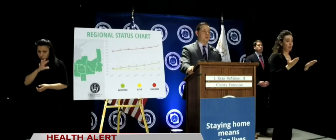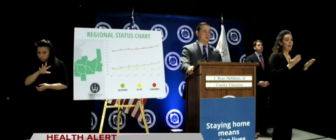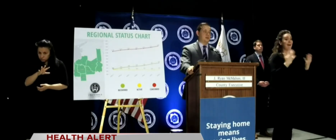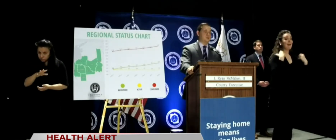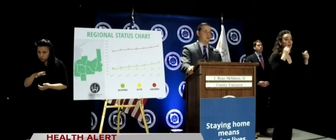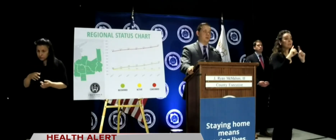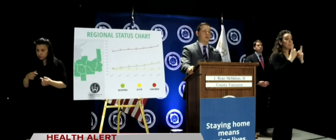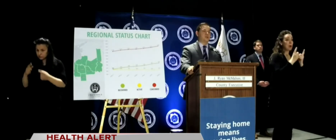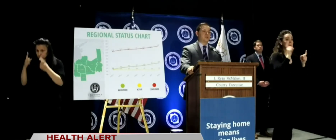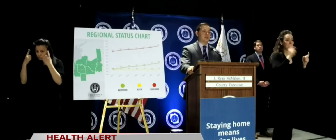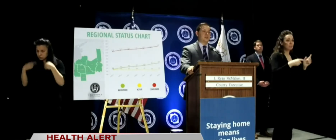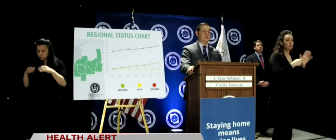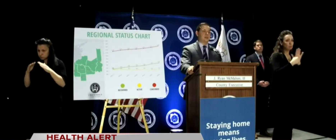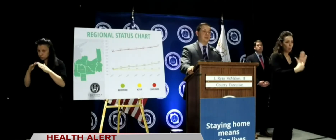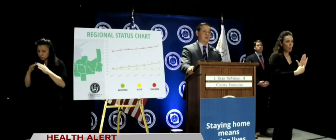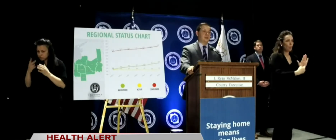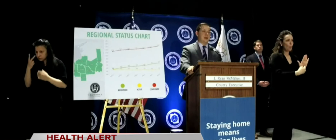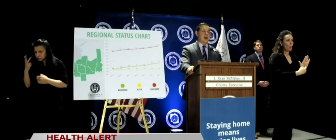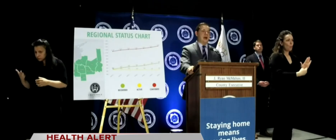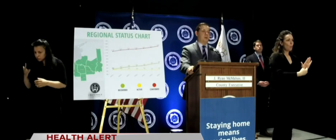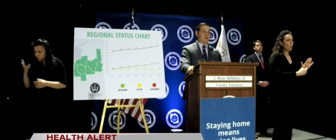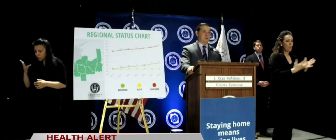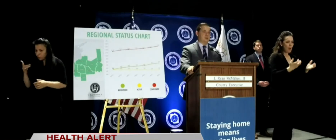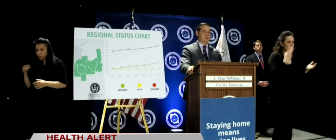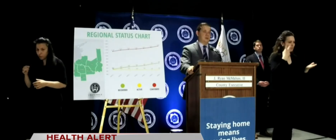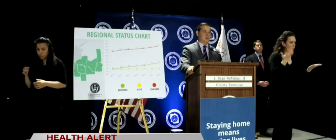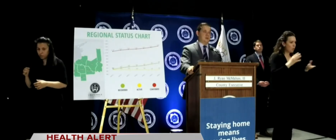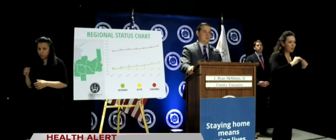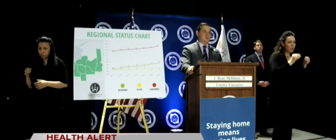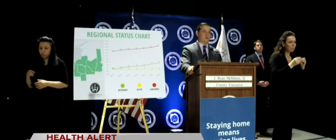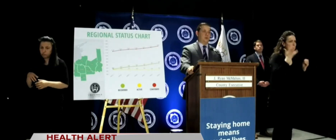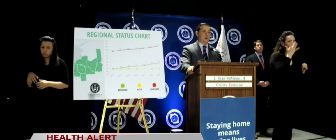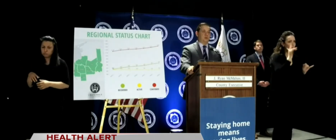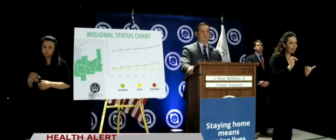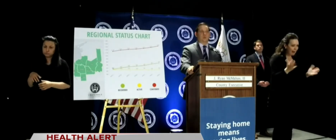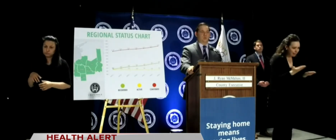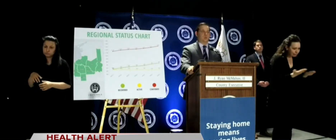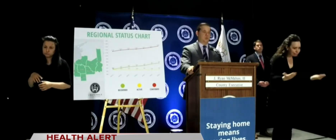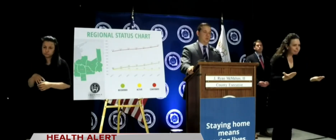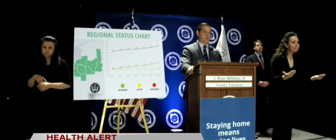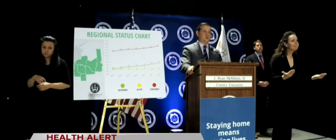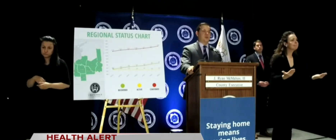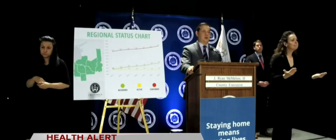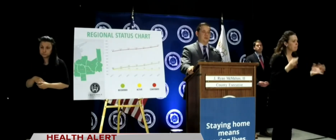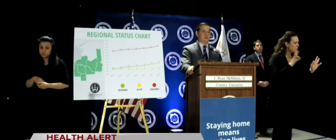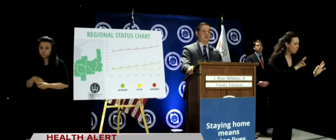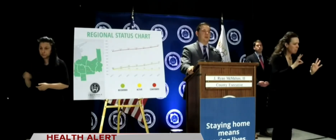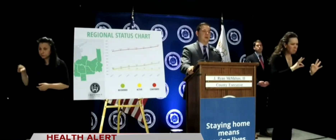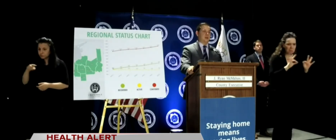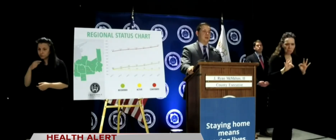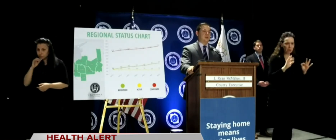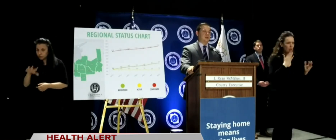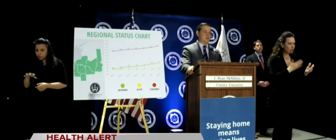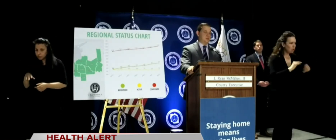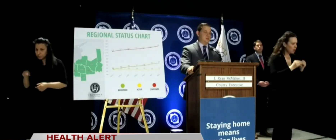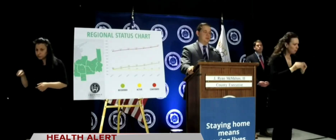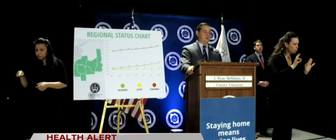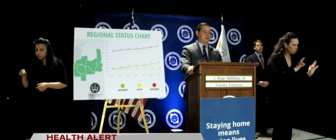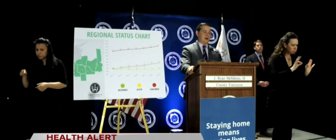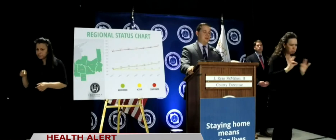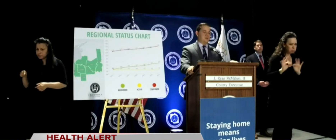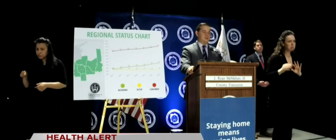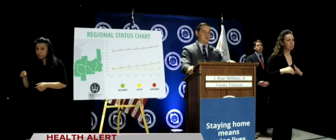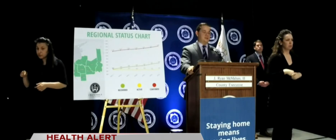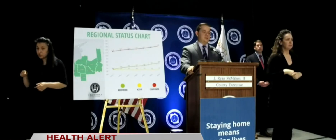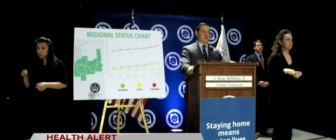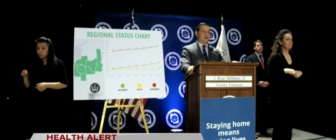will say this is what we're interested in seeing happen before the restart. And in a